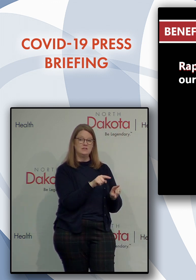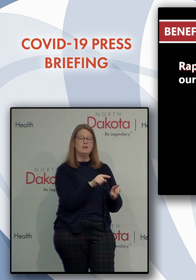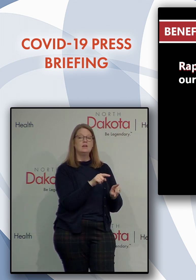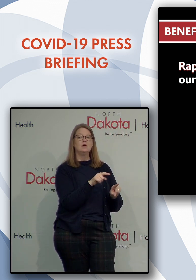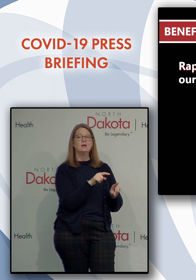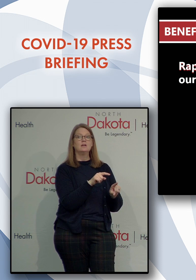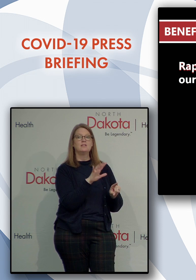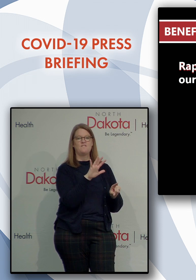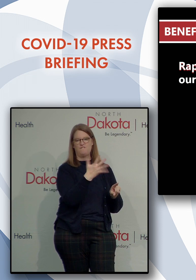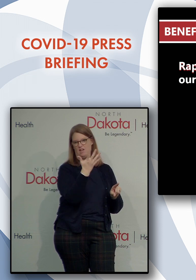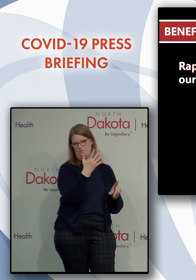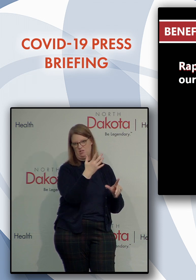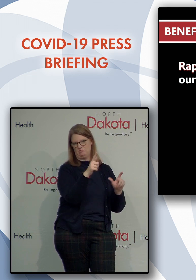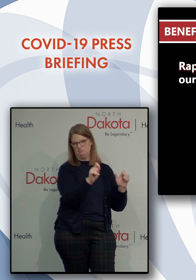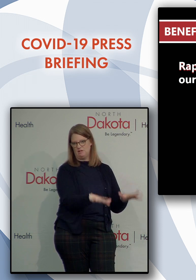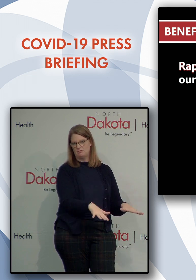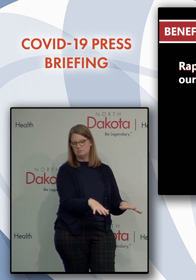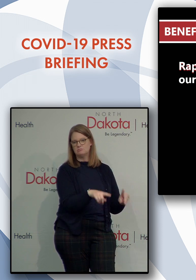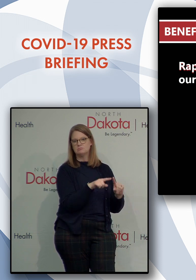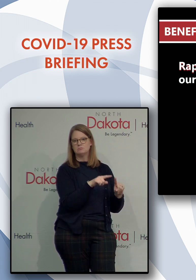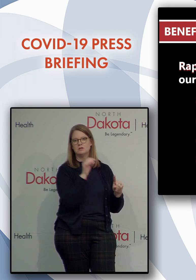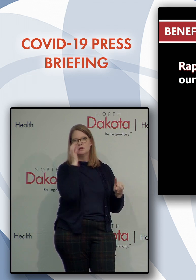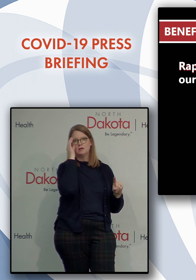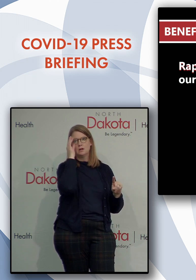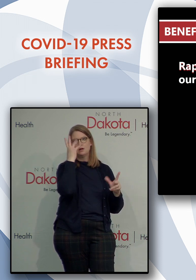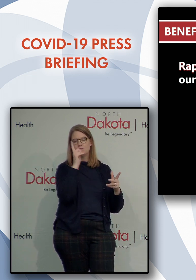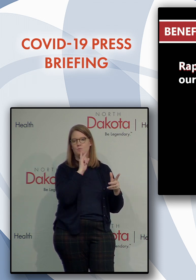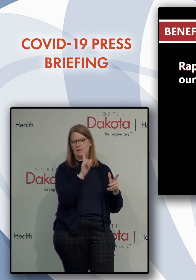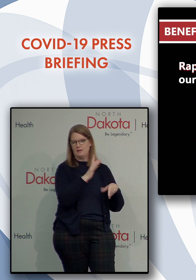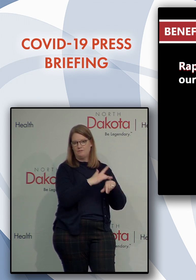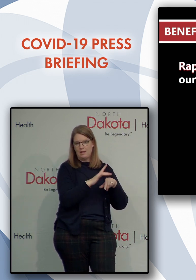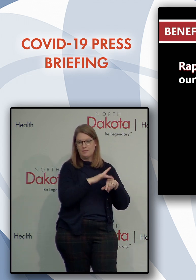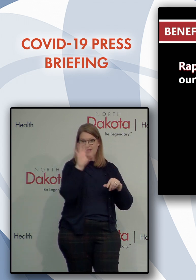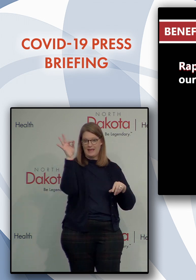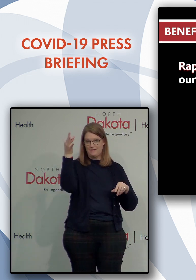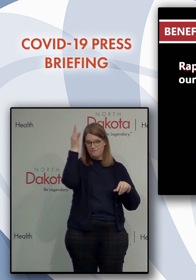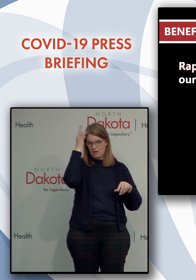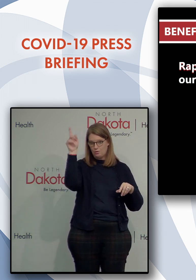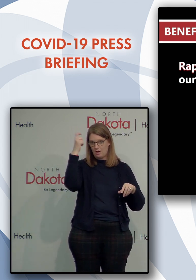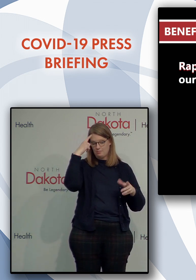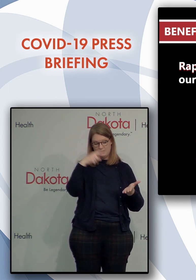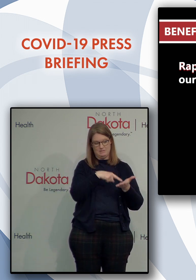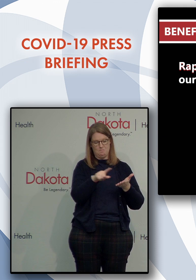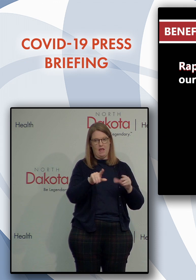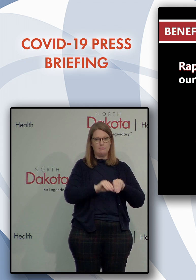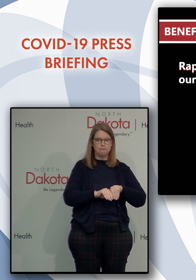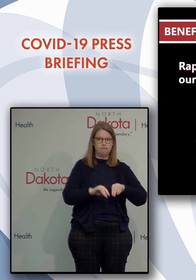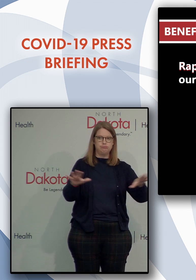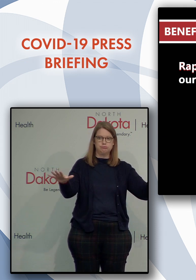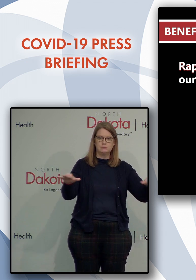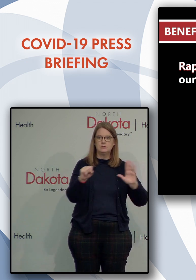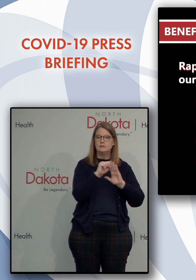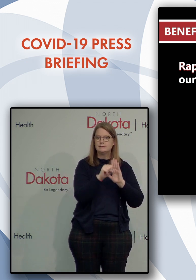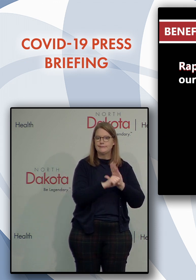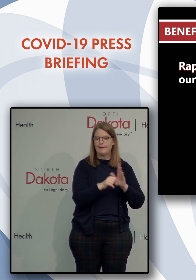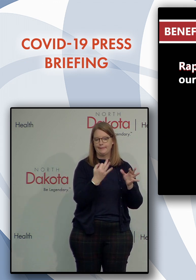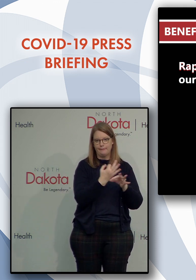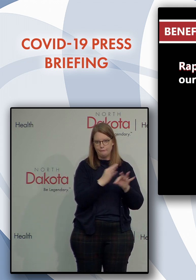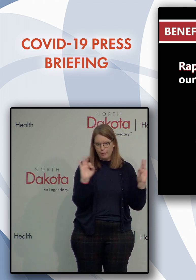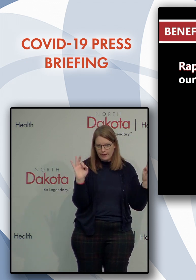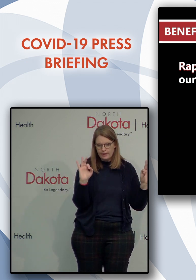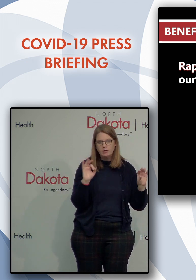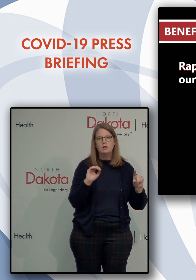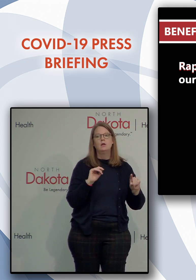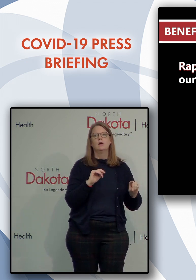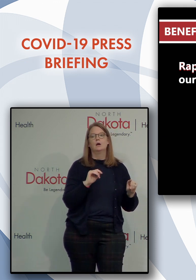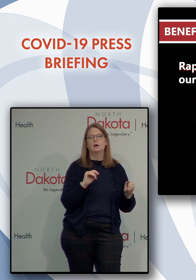are $5 tests commercially available. The federal government has paid for those and are distributing them to the states at no cost. And so